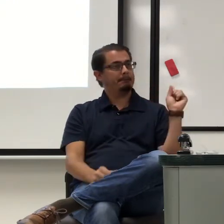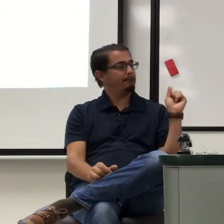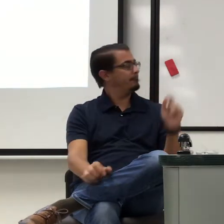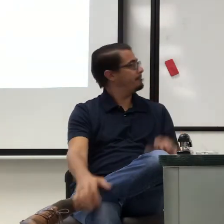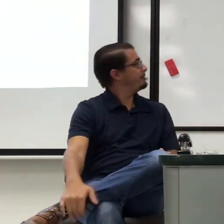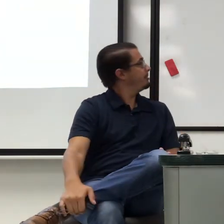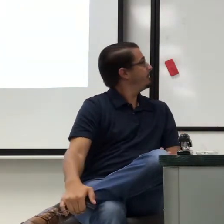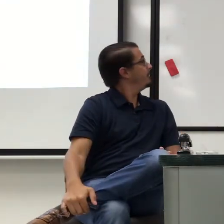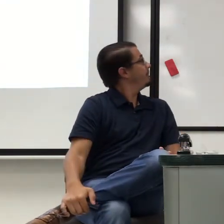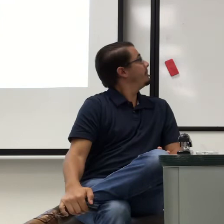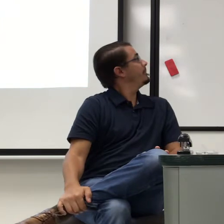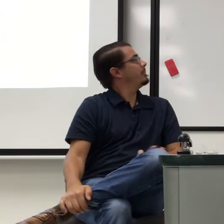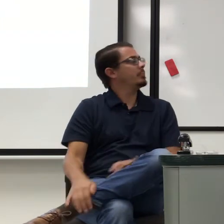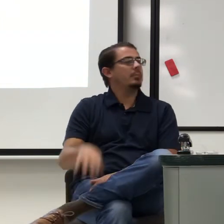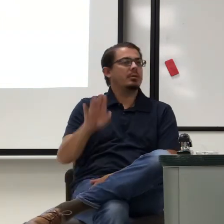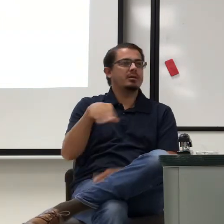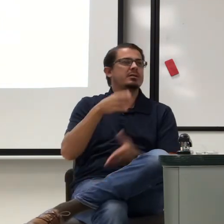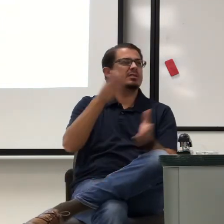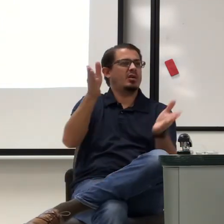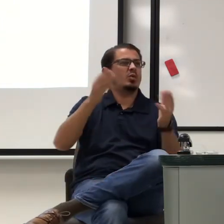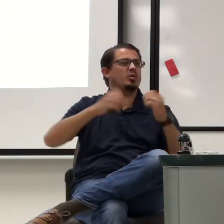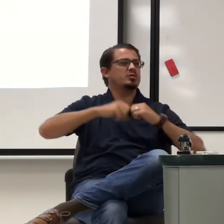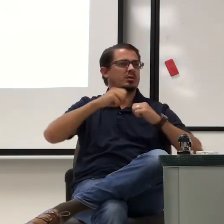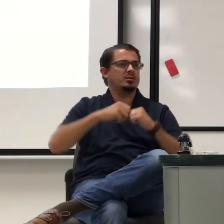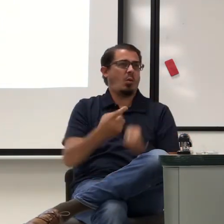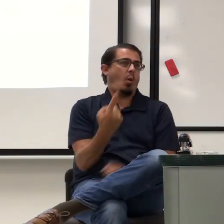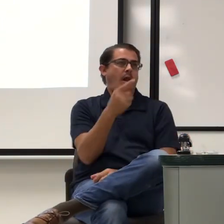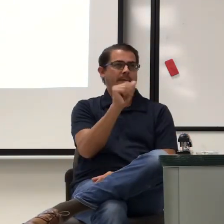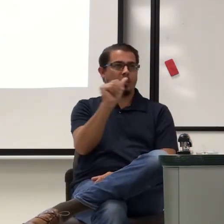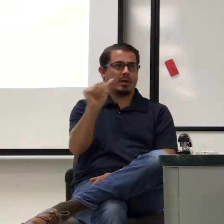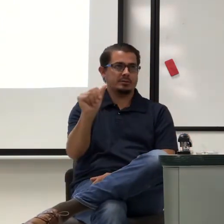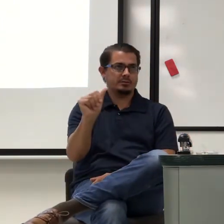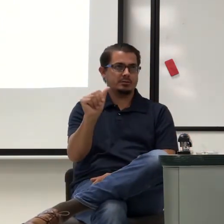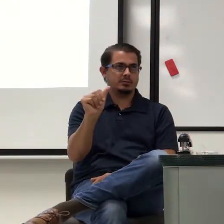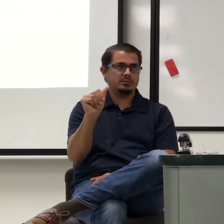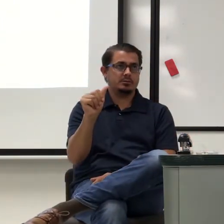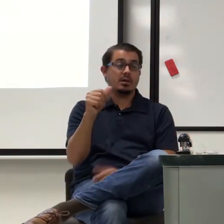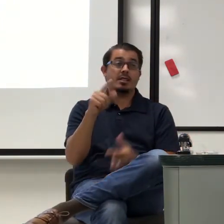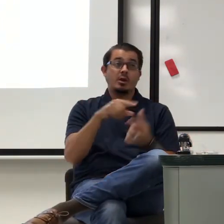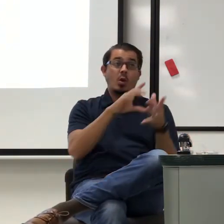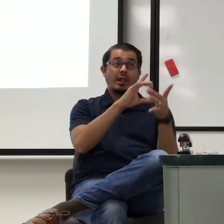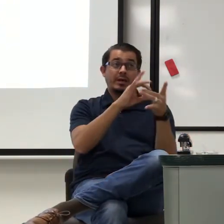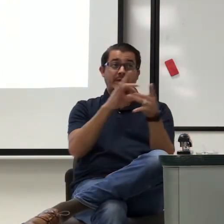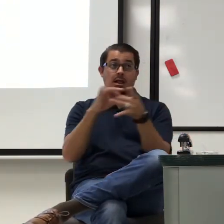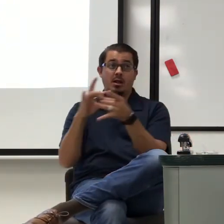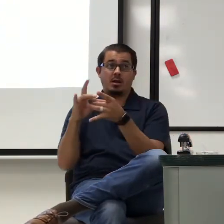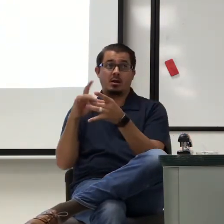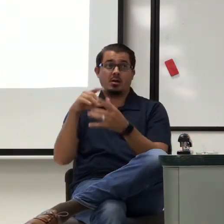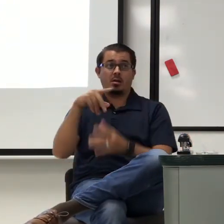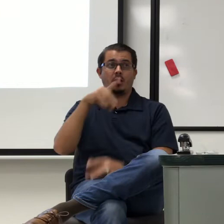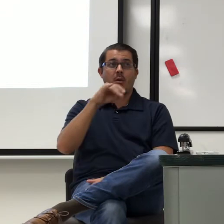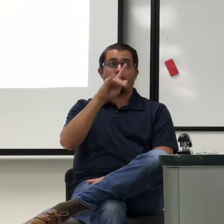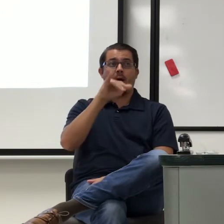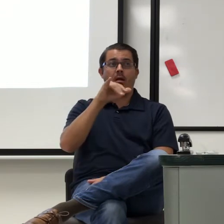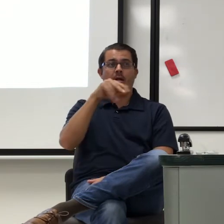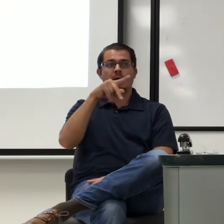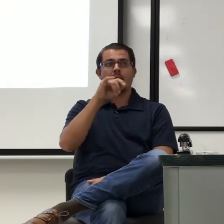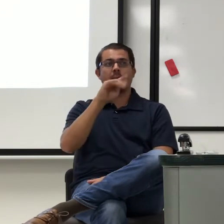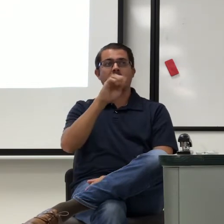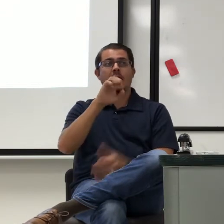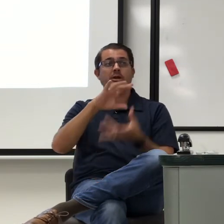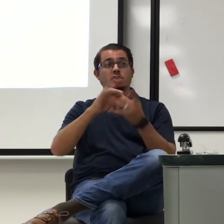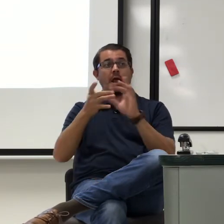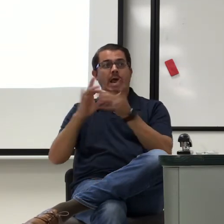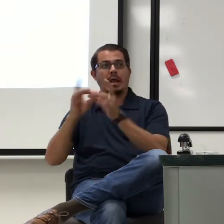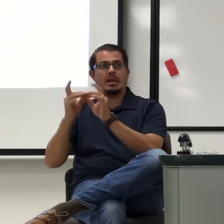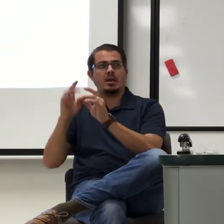So that's the general structure. That's the monomer. That's a single amino acid. But link those together with in a polypeptide chain, they